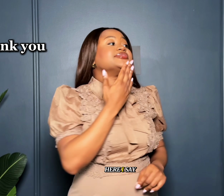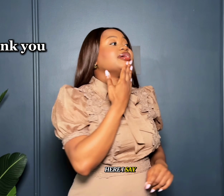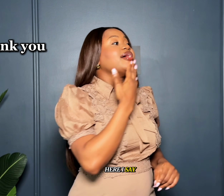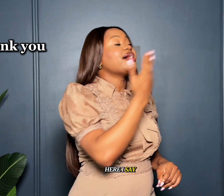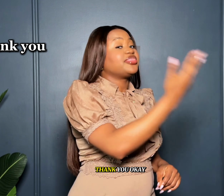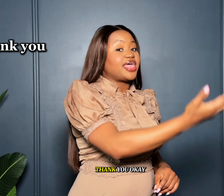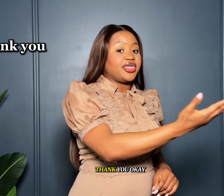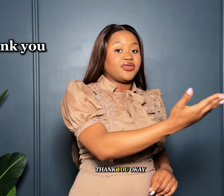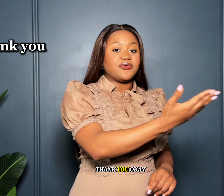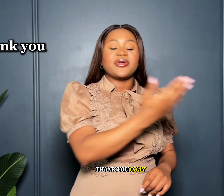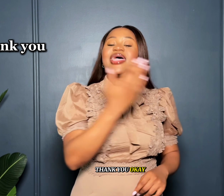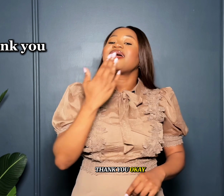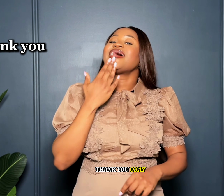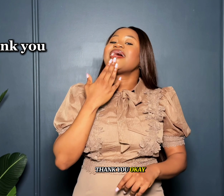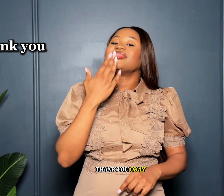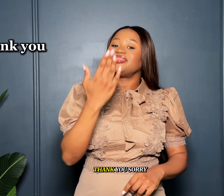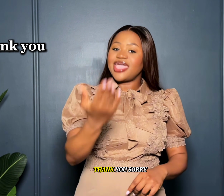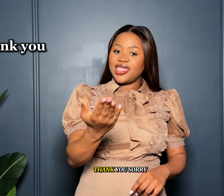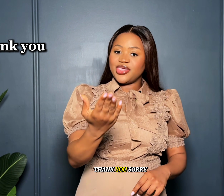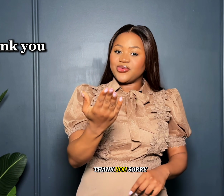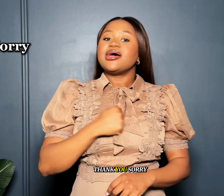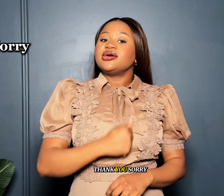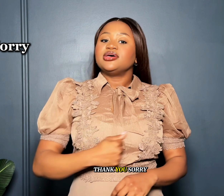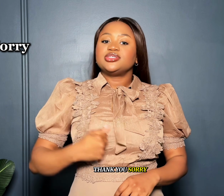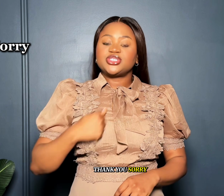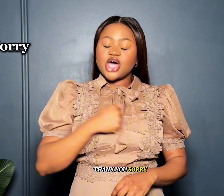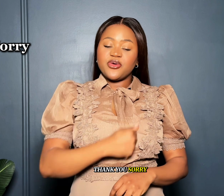say thank you, okay? Thank you. Sorry.